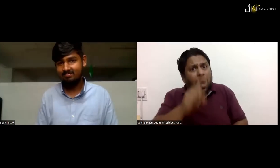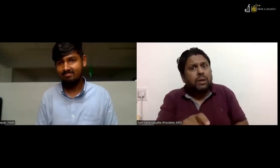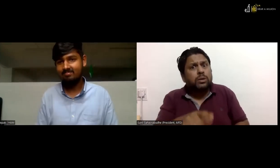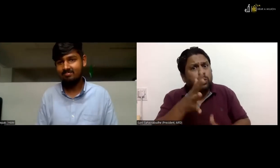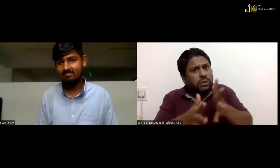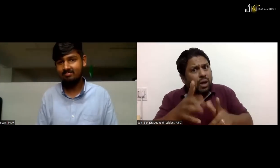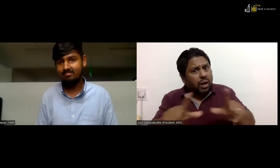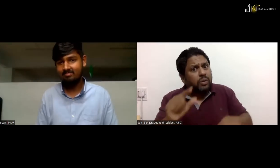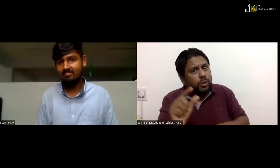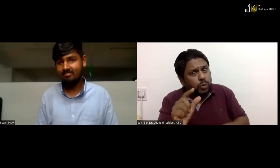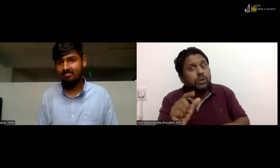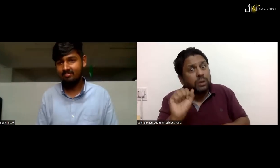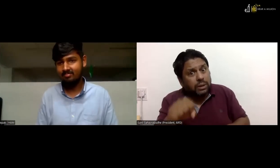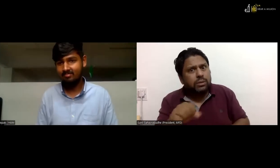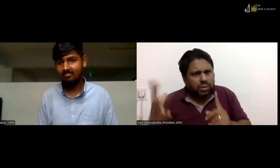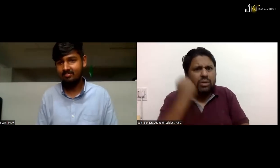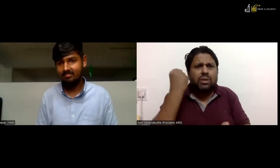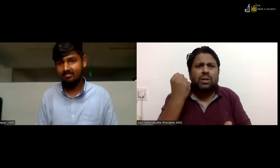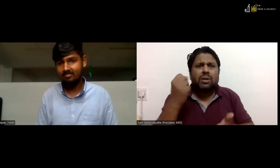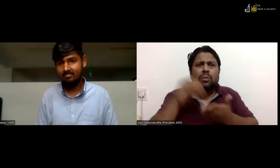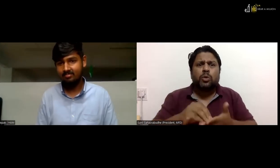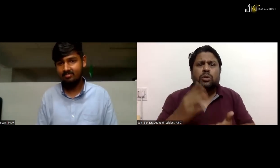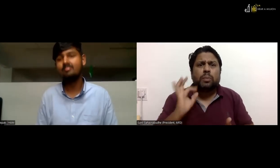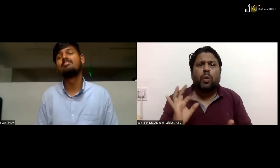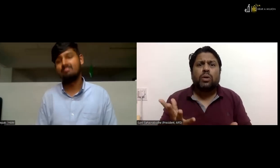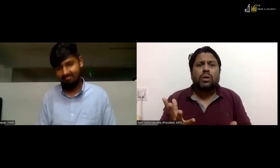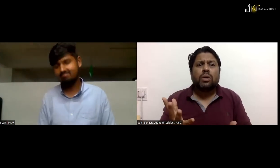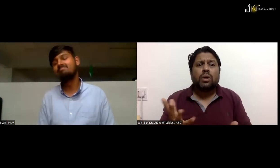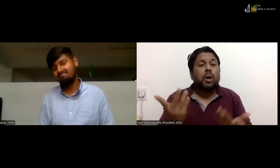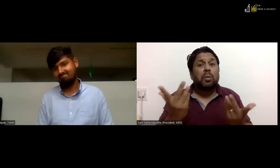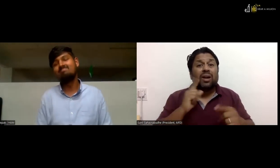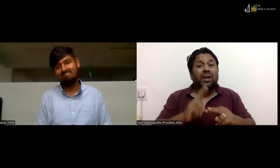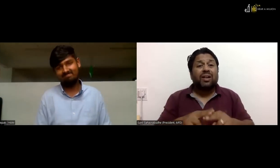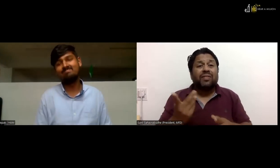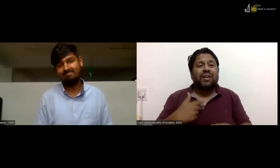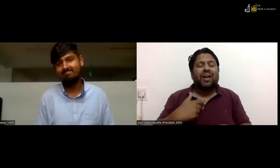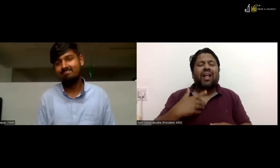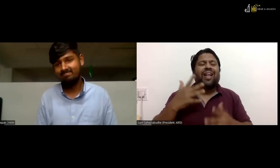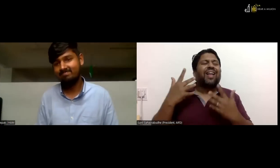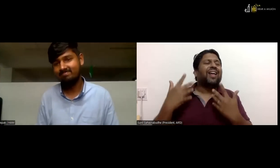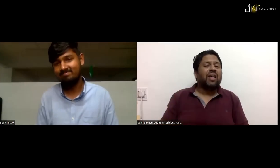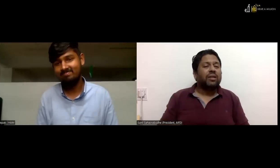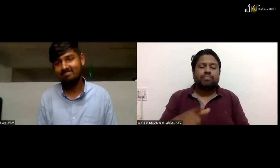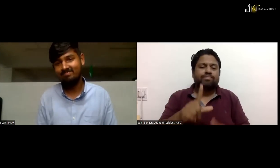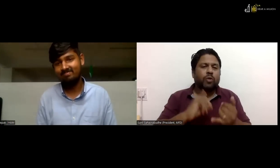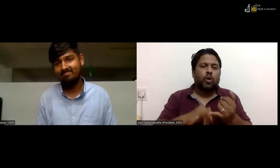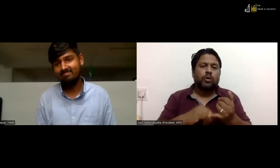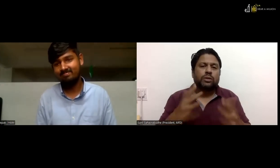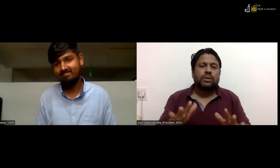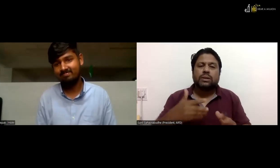just don't know that what is the exact count of the deaf person, and how many deaf person uses sign language. So we must